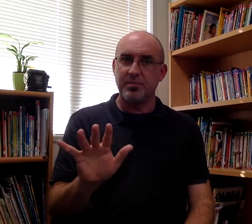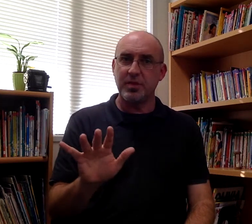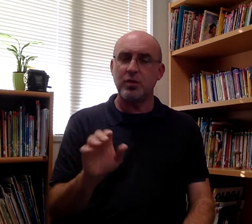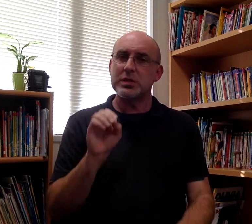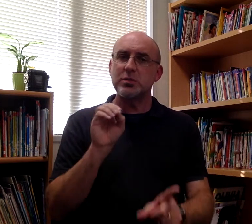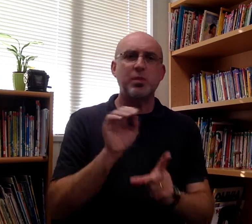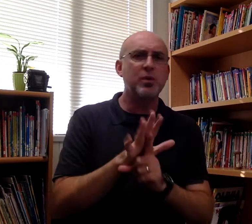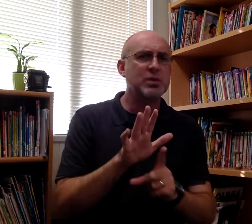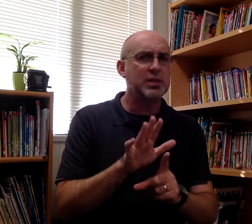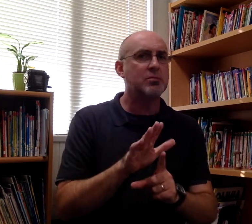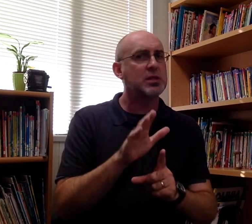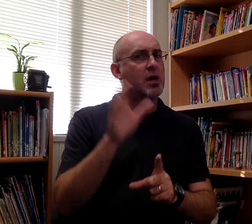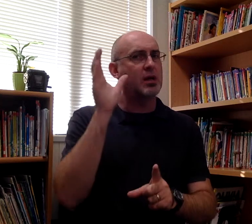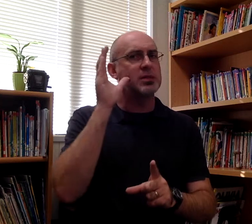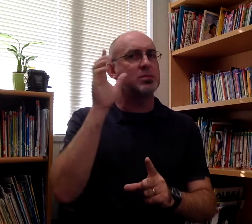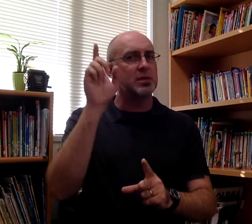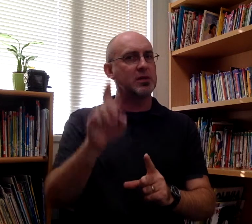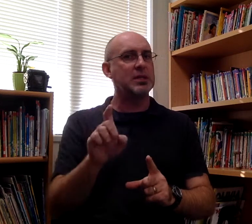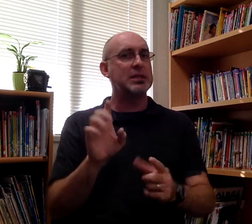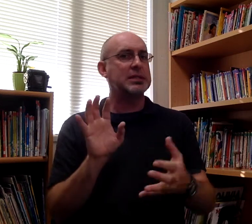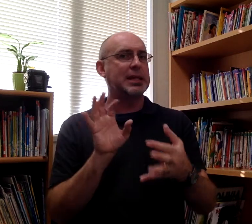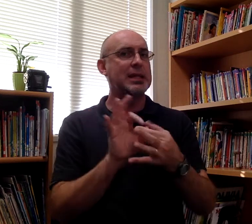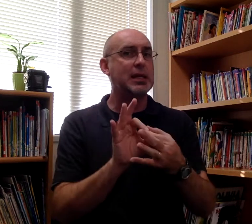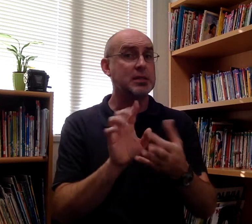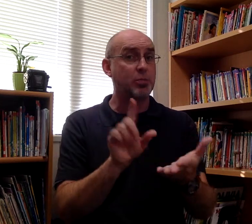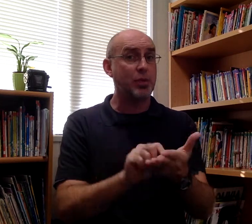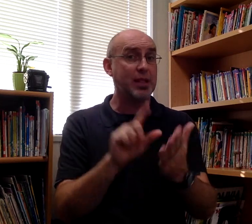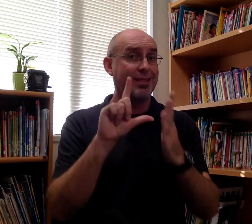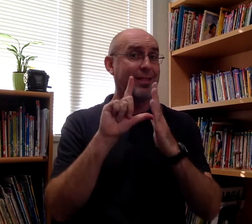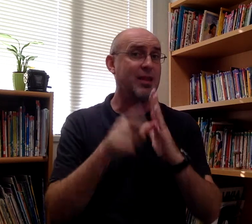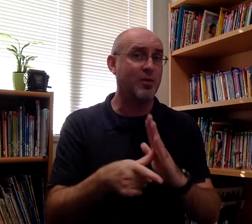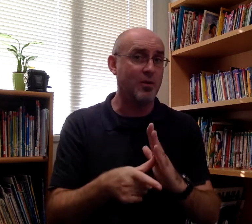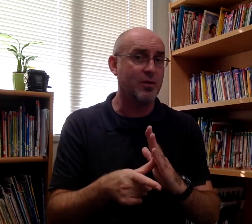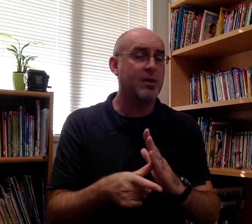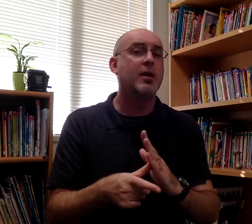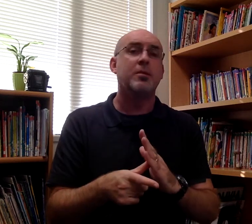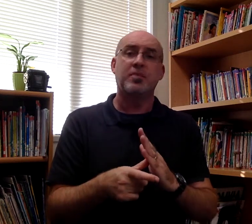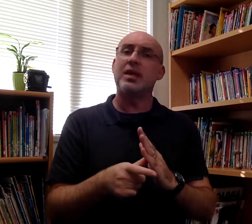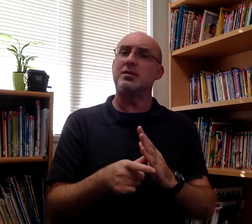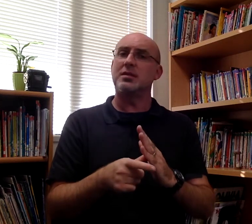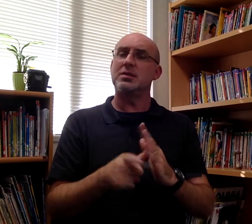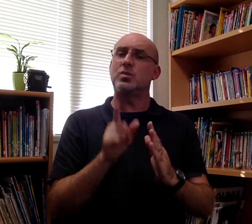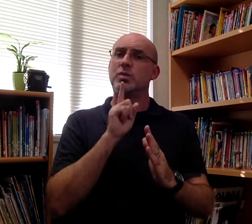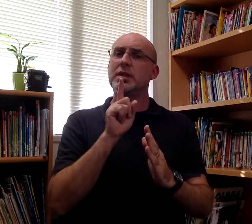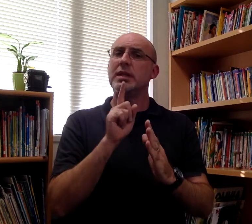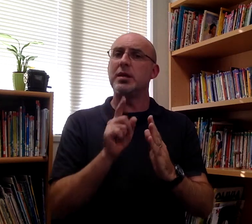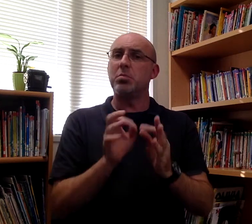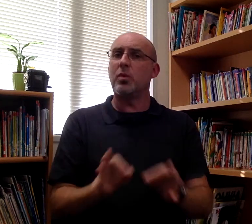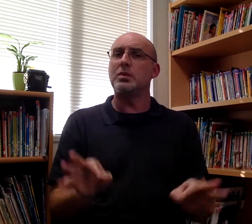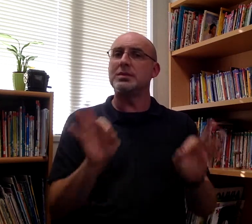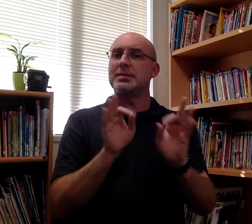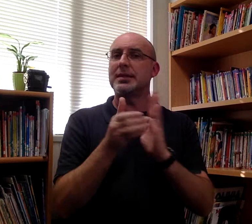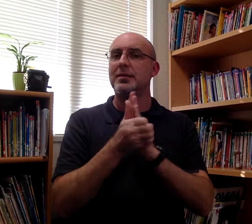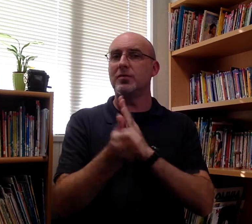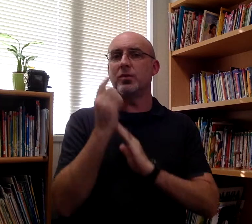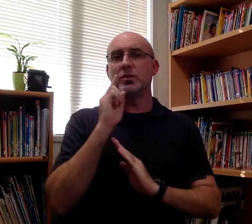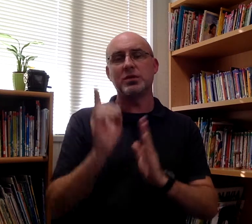You're exposing them to concepts they're going to need to connect to print later, and it's a really important skill for you to